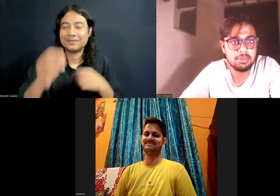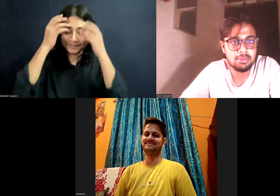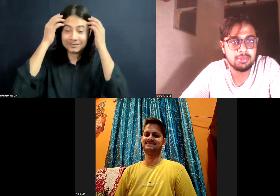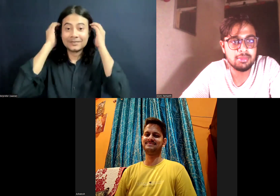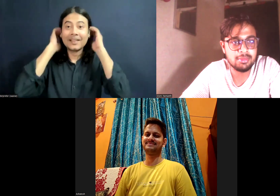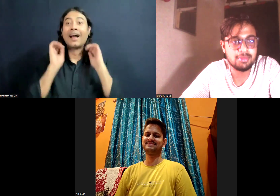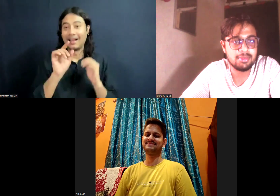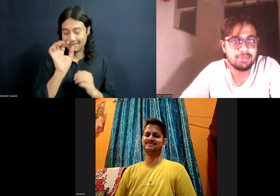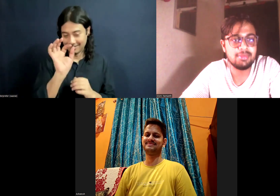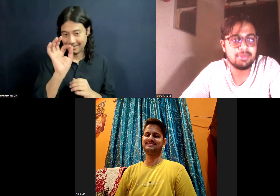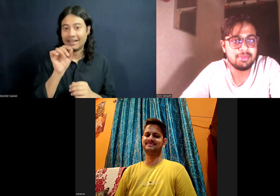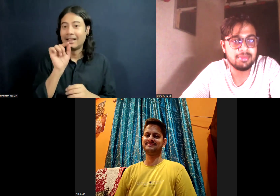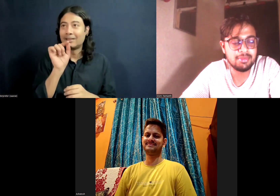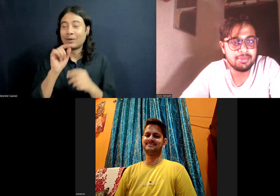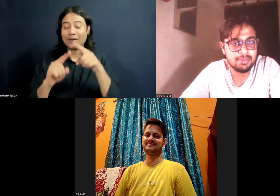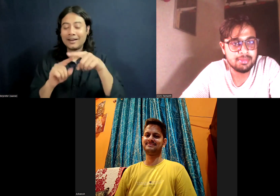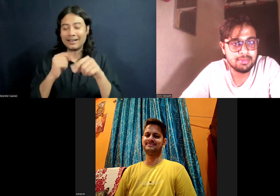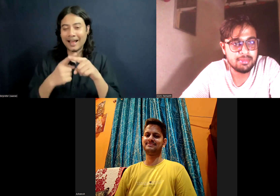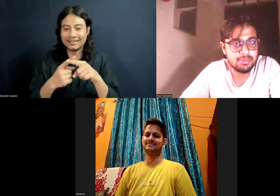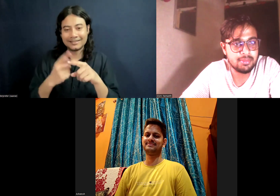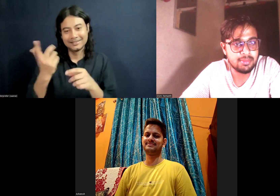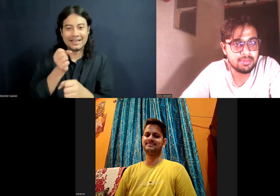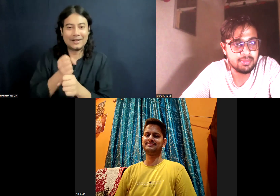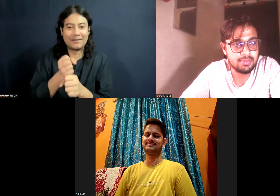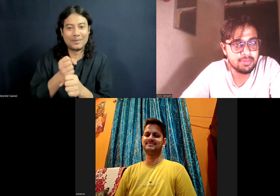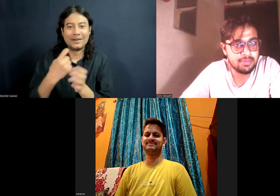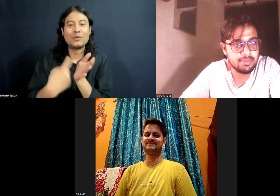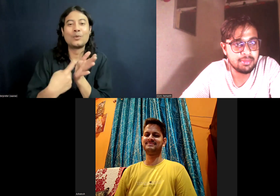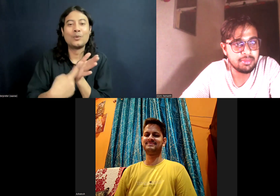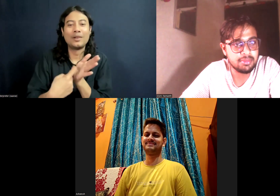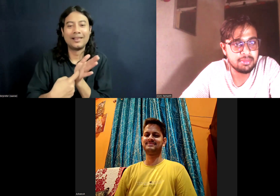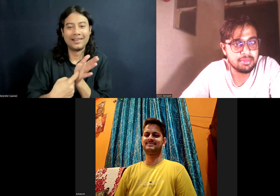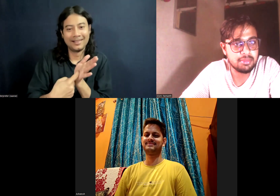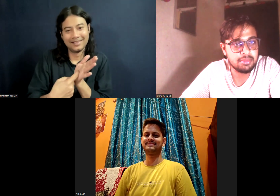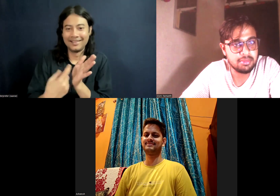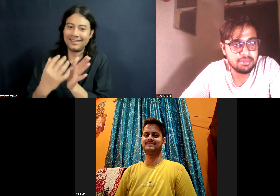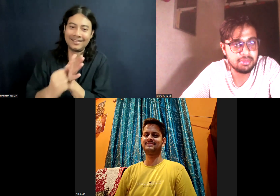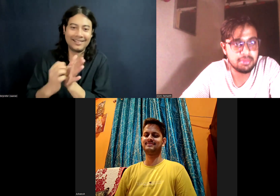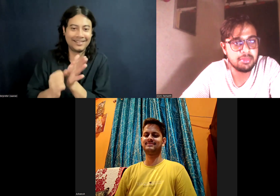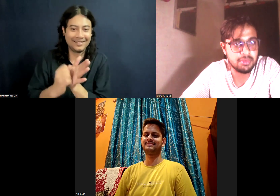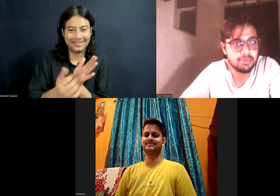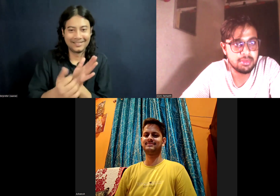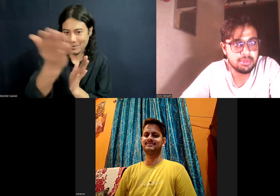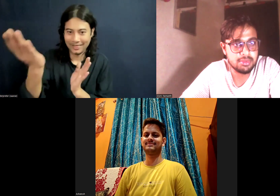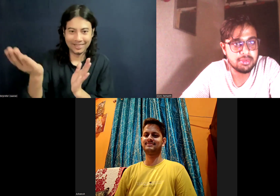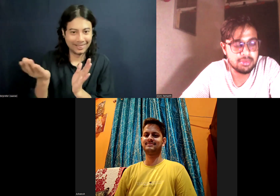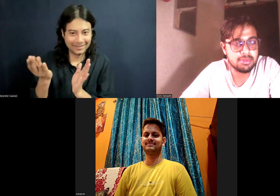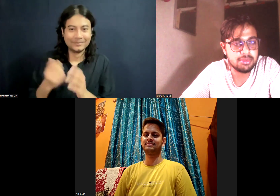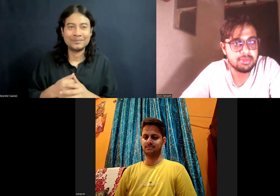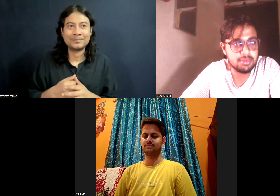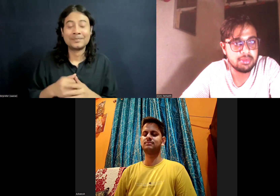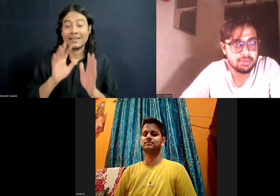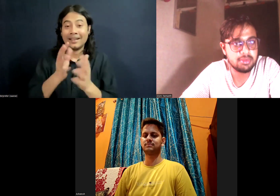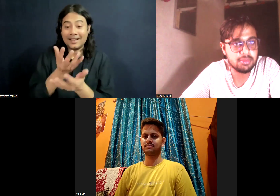is a difference. Tax, so we have to give it to the government. Of course, being in Kali Yuga, we definitely will get some reaction